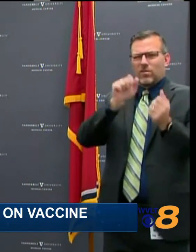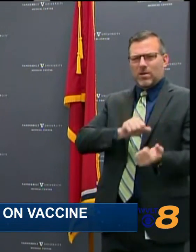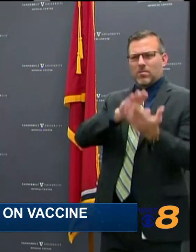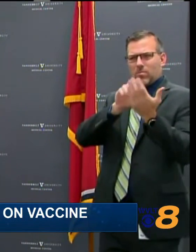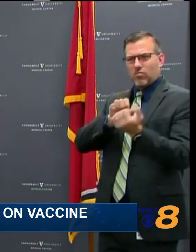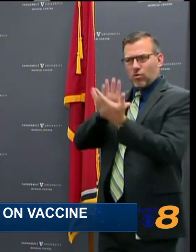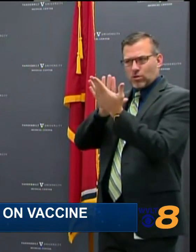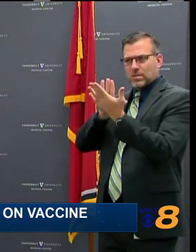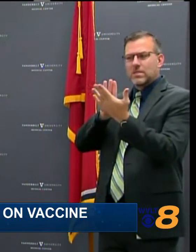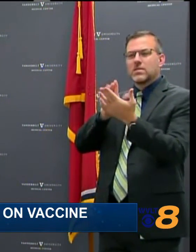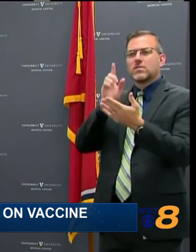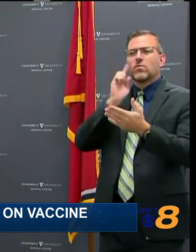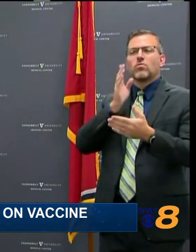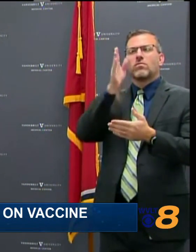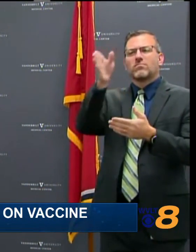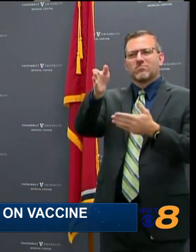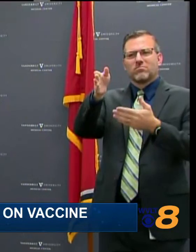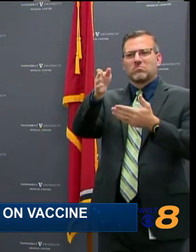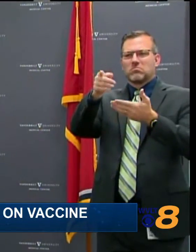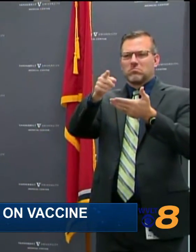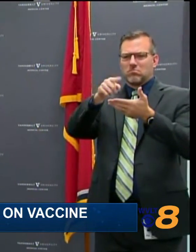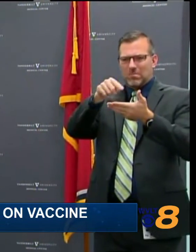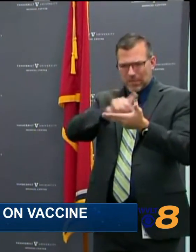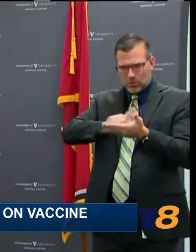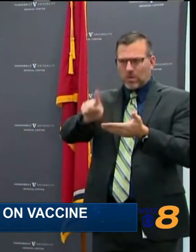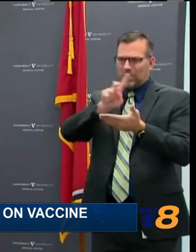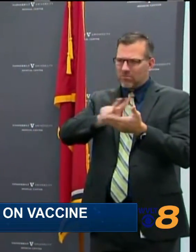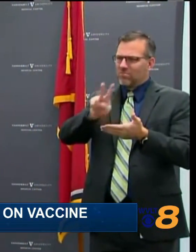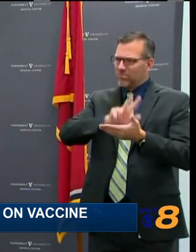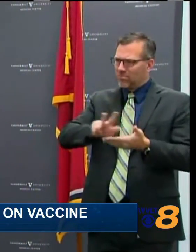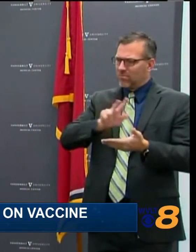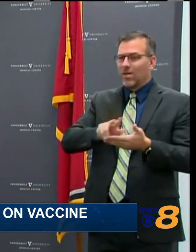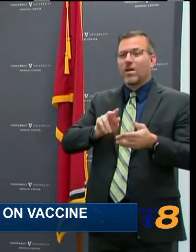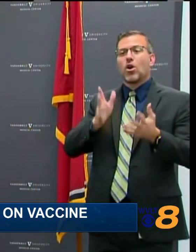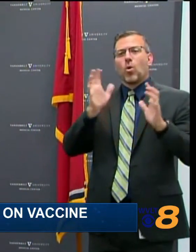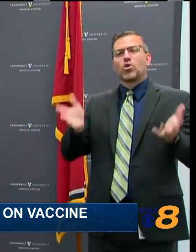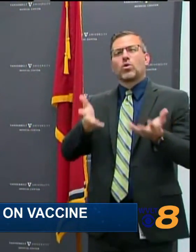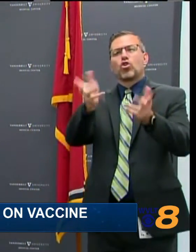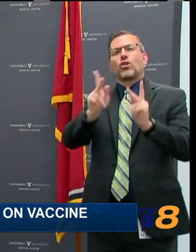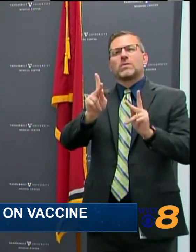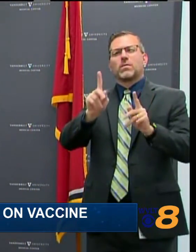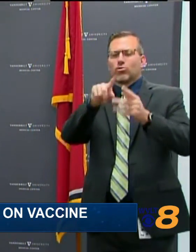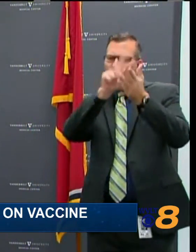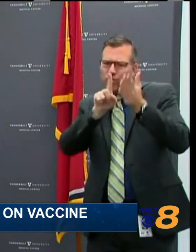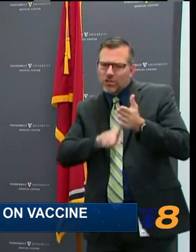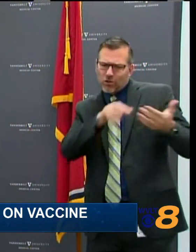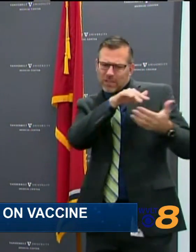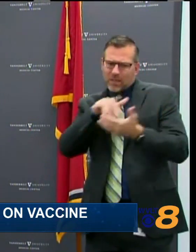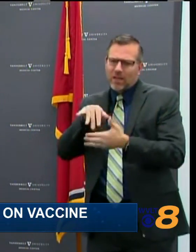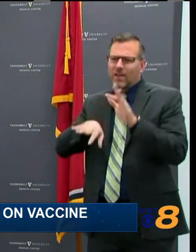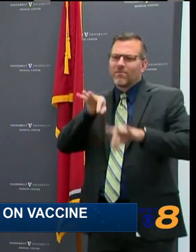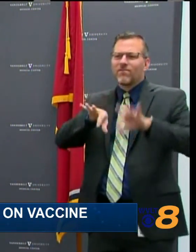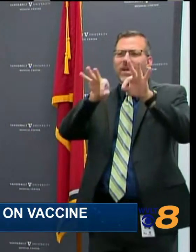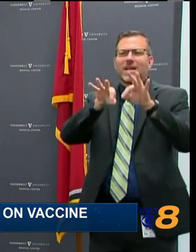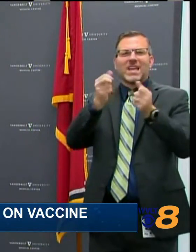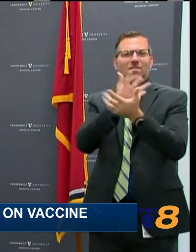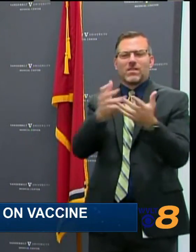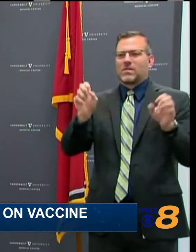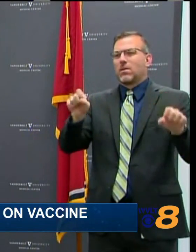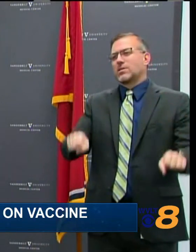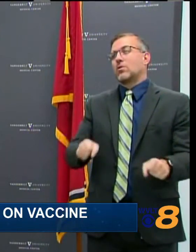in the weeks ahead to encourage people to find out everything they can about this vaccine. But we certainly hope